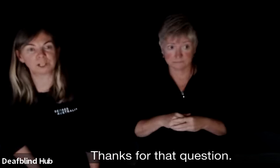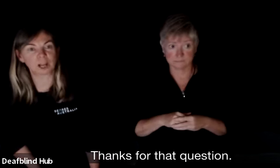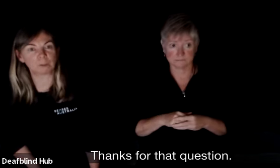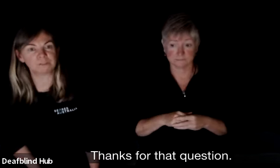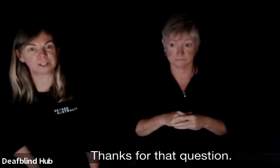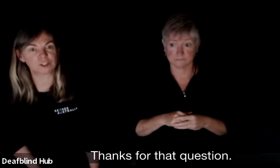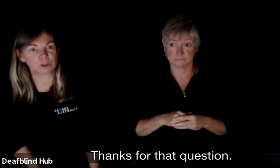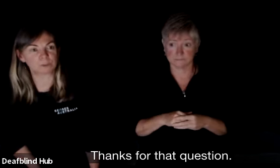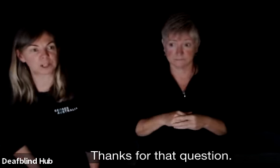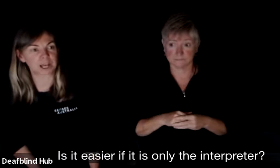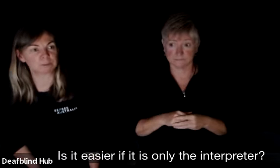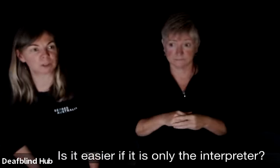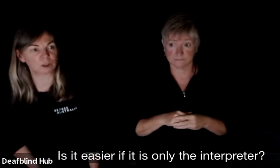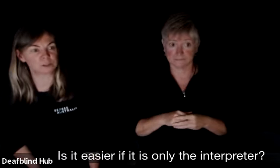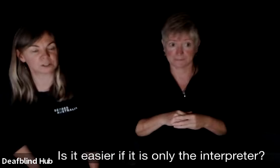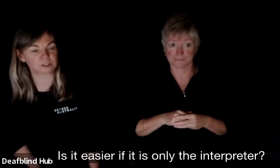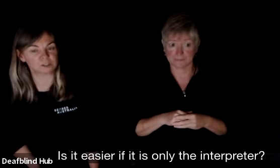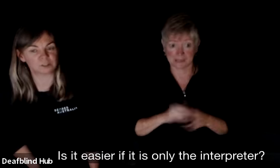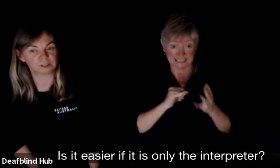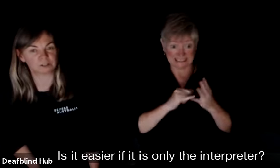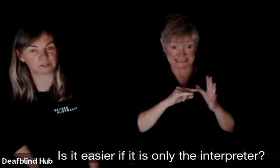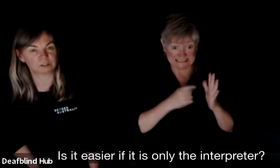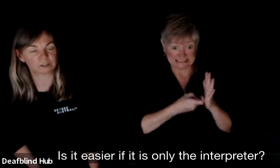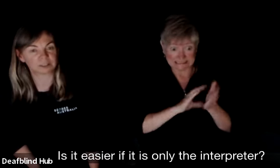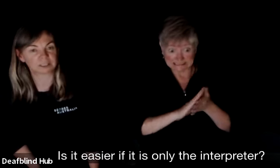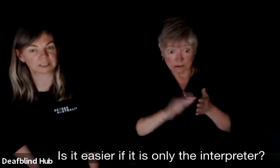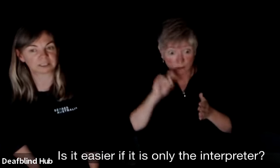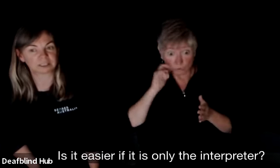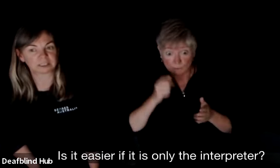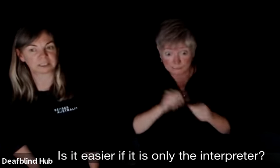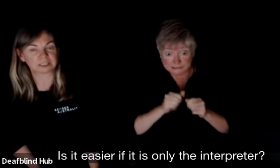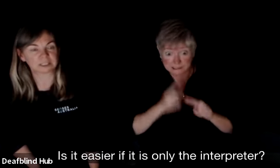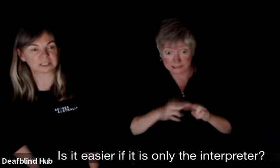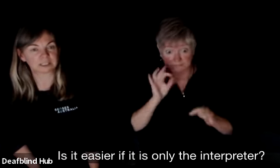Sarah, would it help if the interpreter came closer to the video?